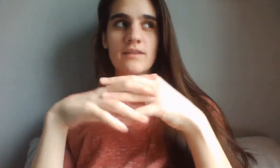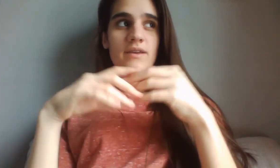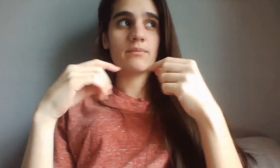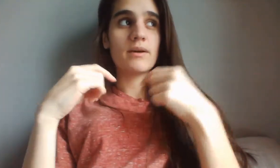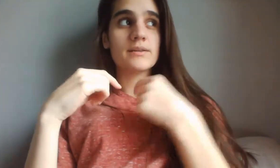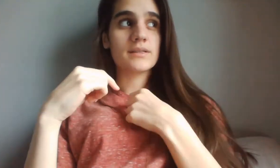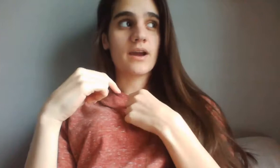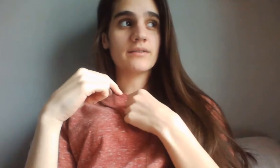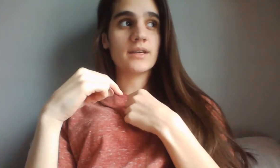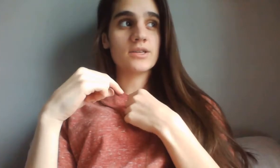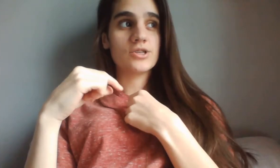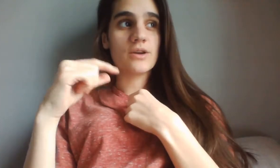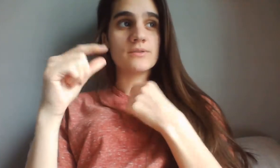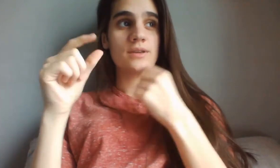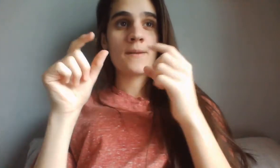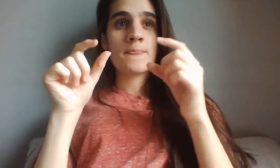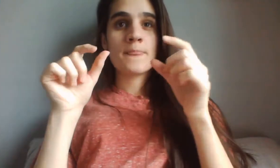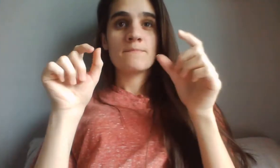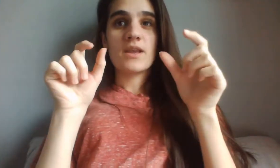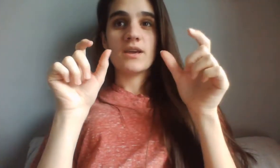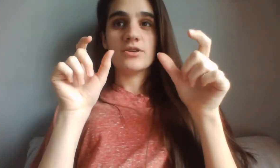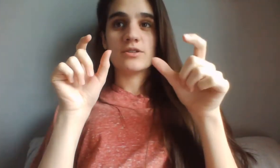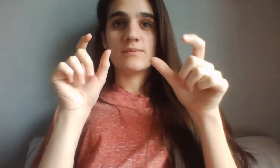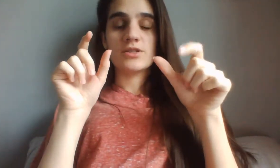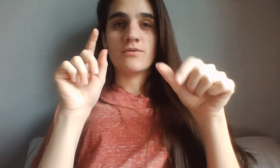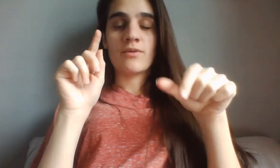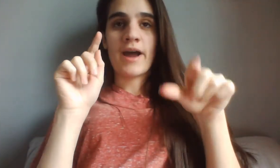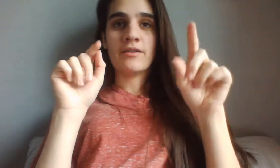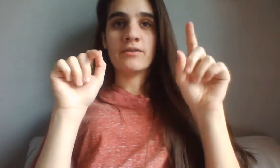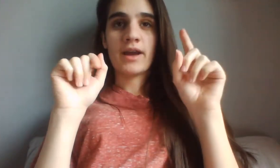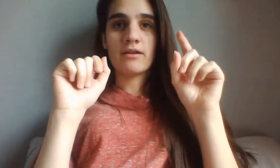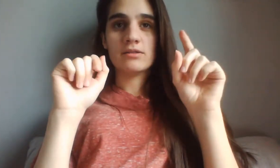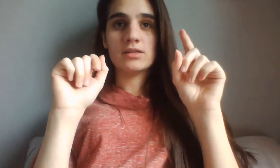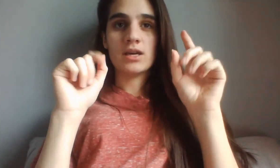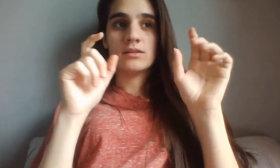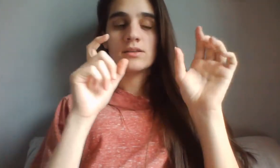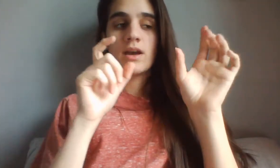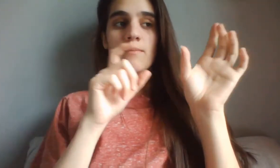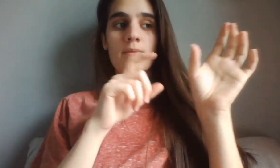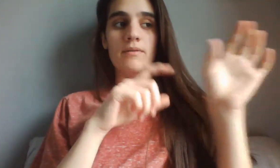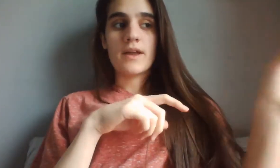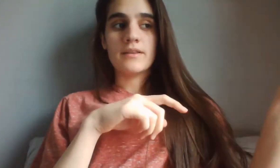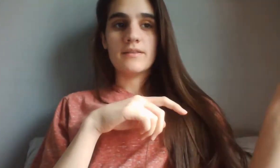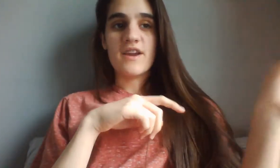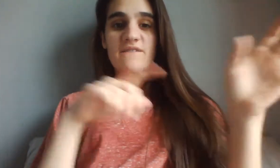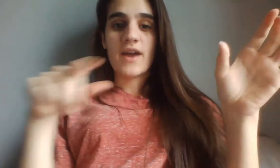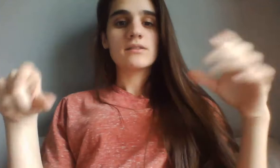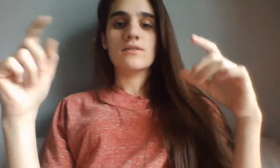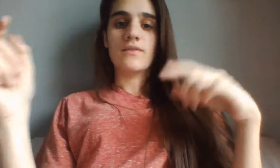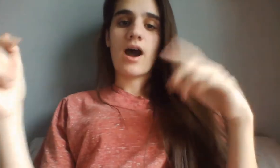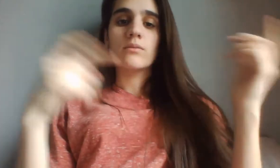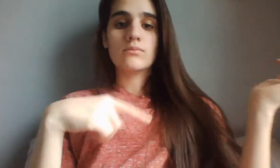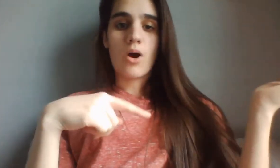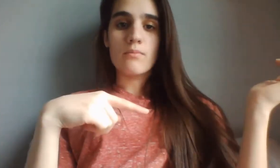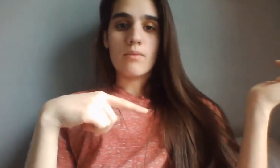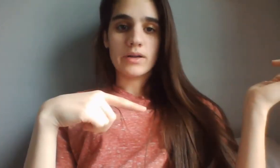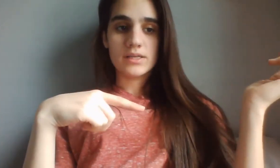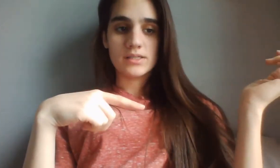think it shows a juxtaposition from Anna and Carol scenes, but then the effect of that on Bonnie's